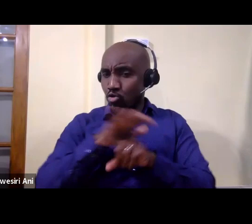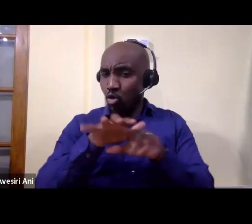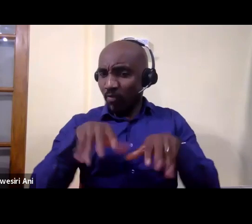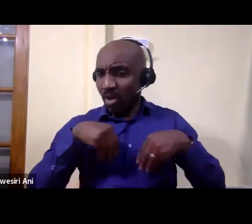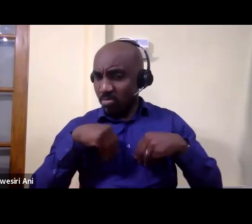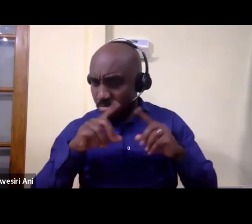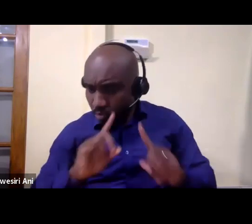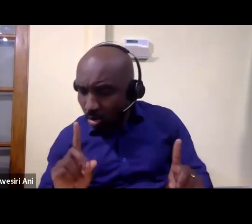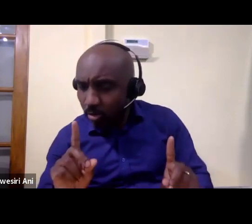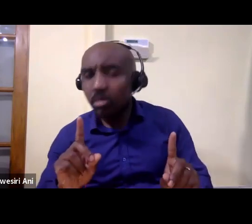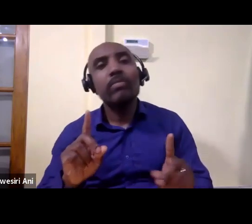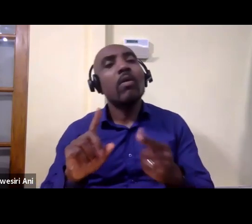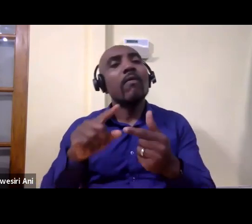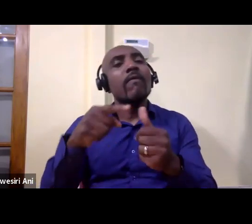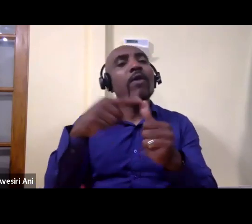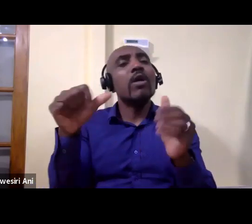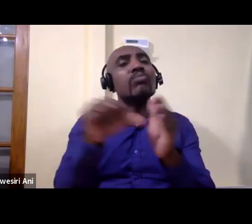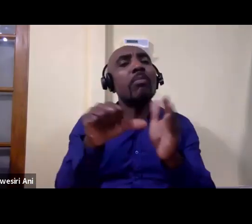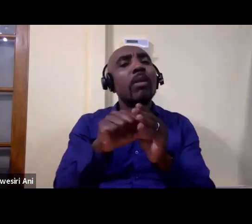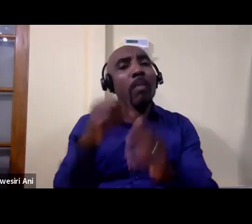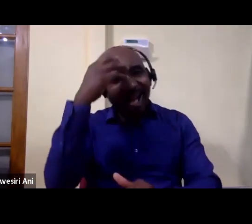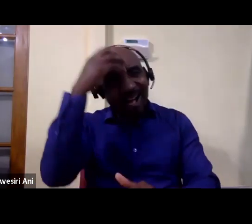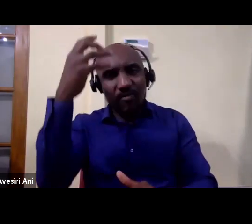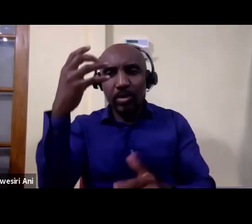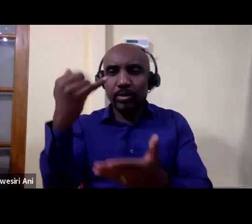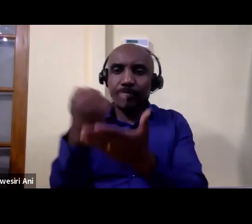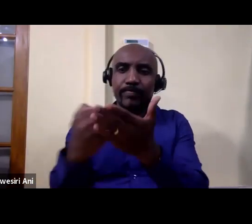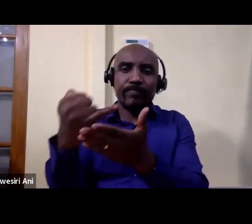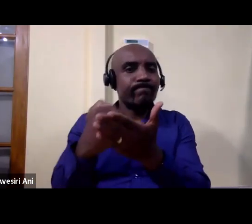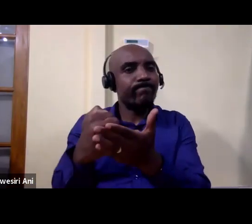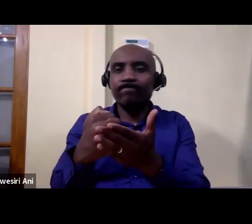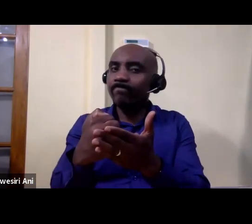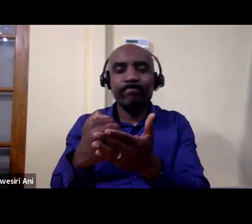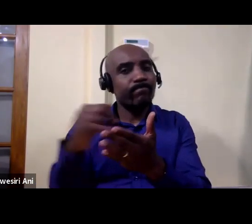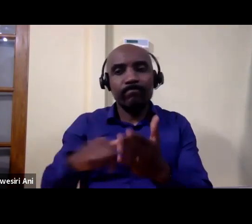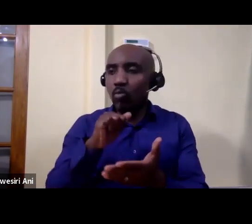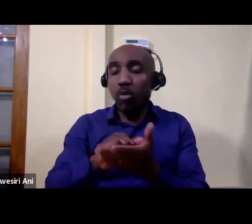government incompetence. There are a bunch of people who were elected in December.